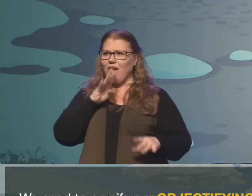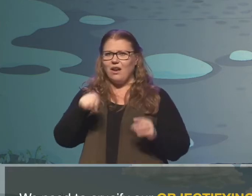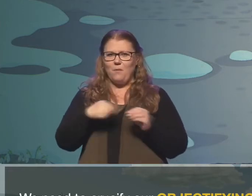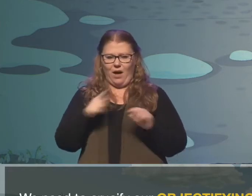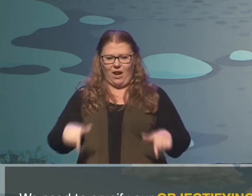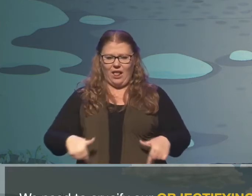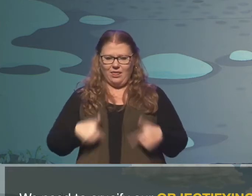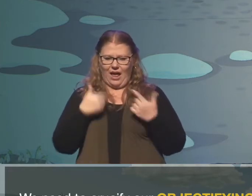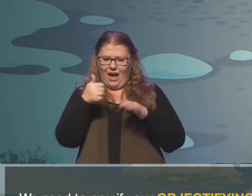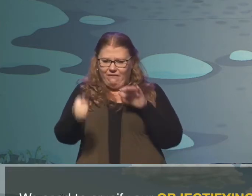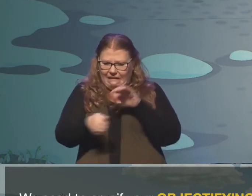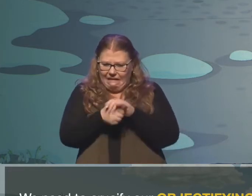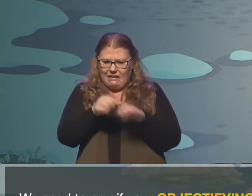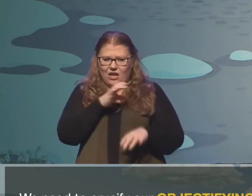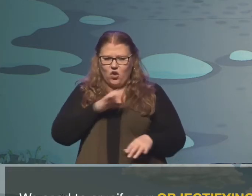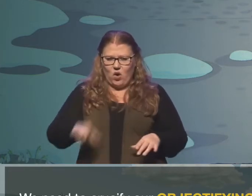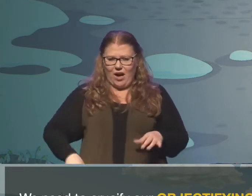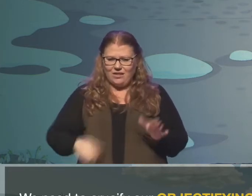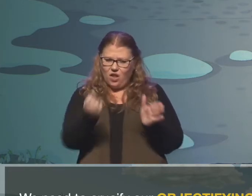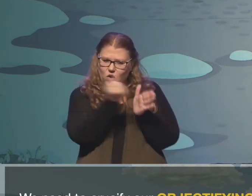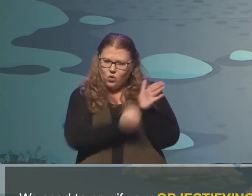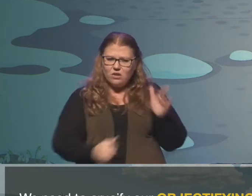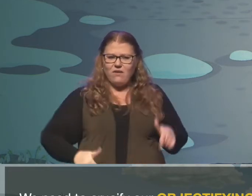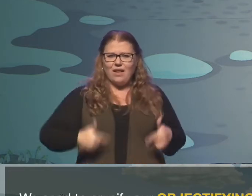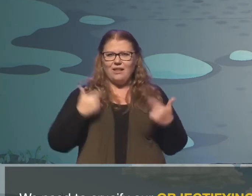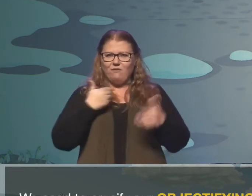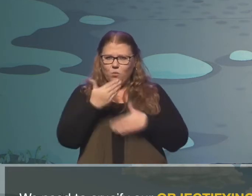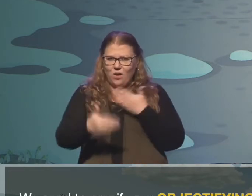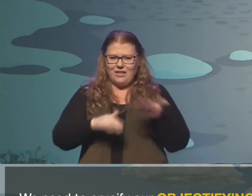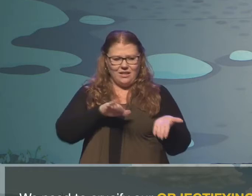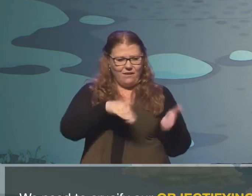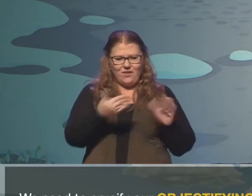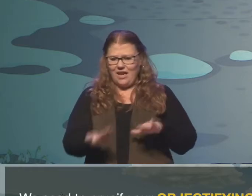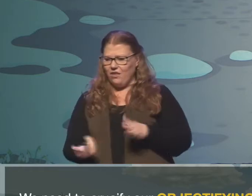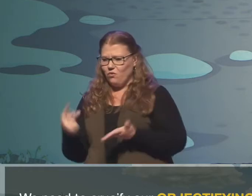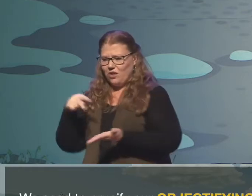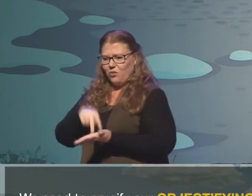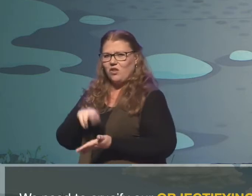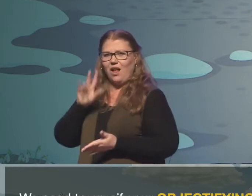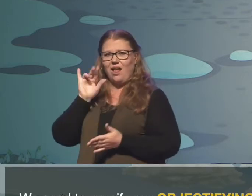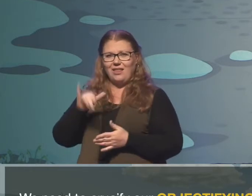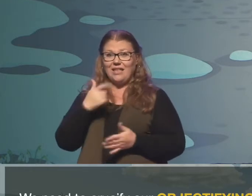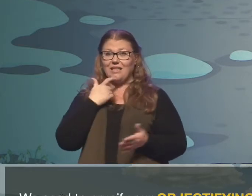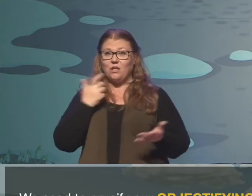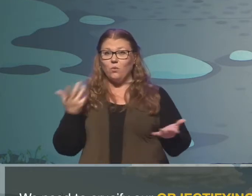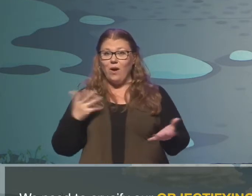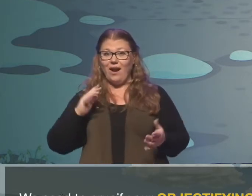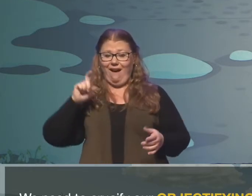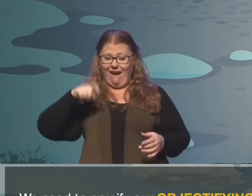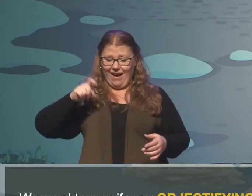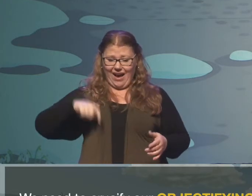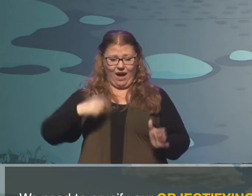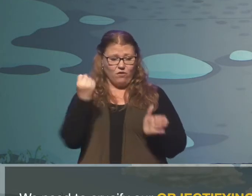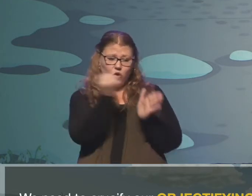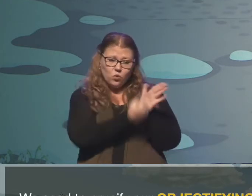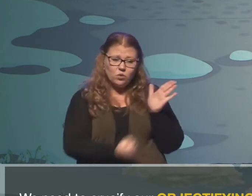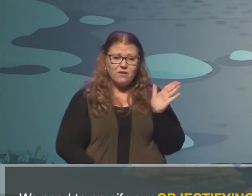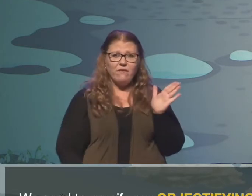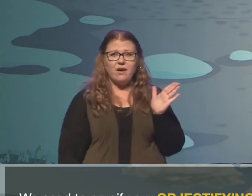in Christ, is a cruciform life. It's a process of death and resurrection. And that is to say that I have to